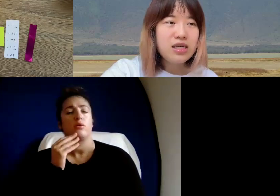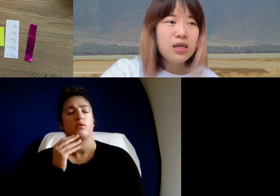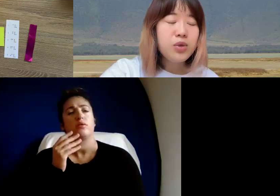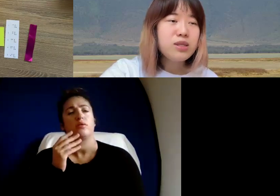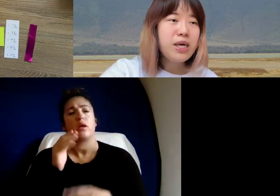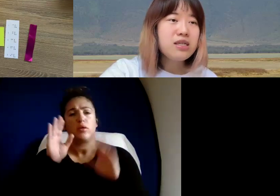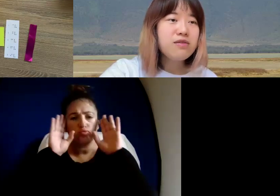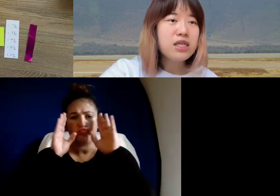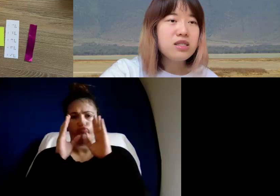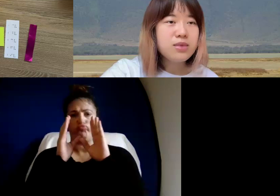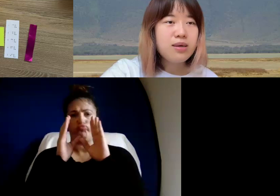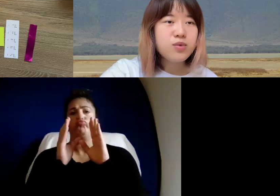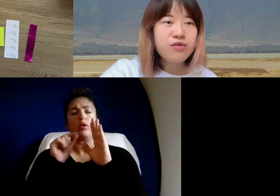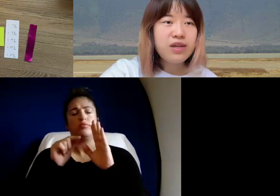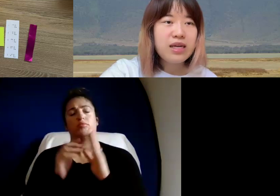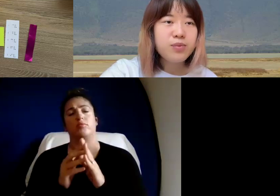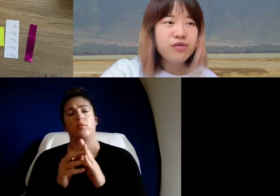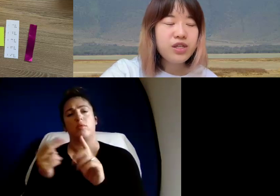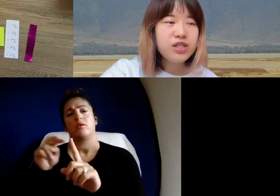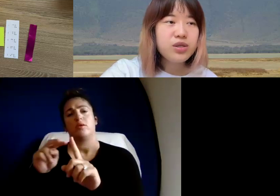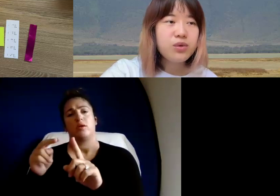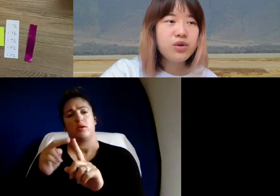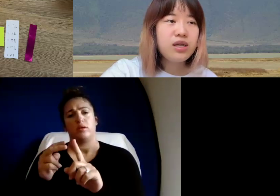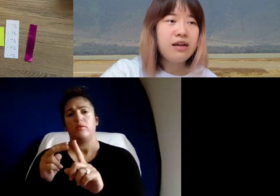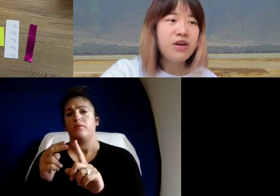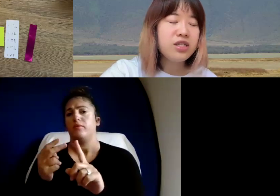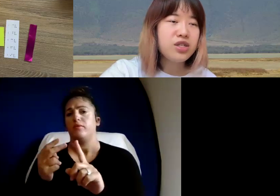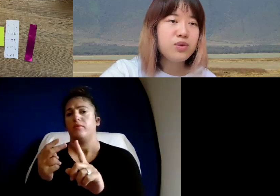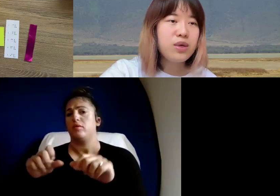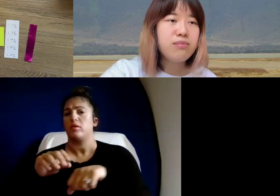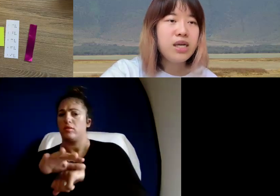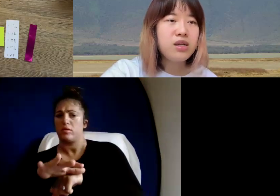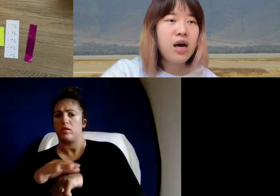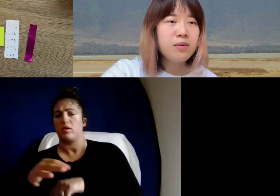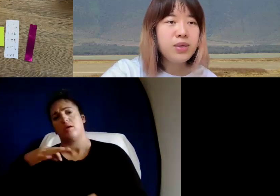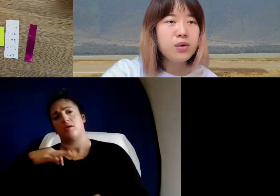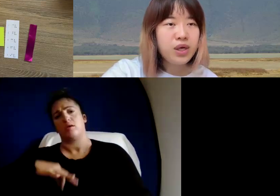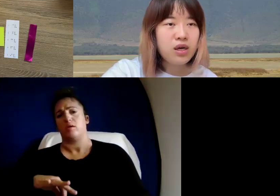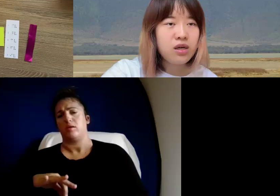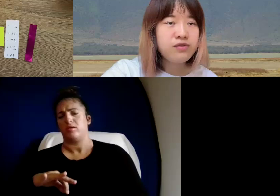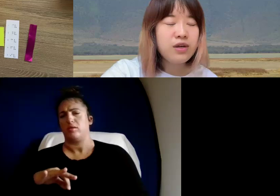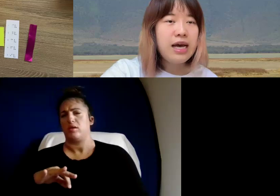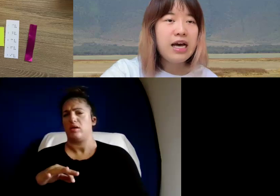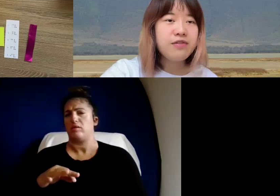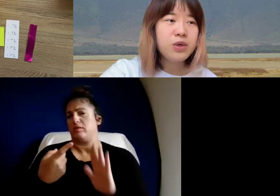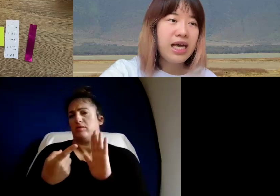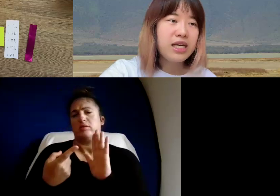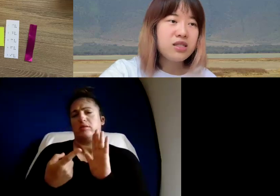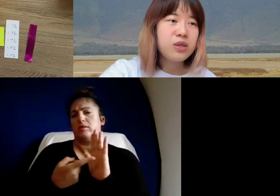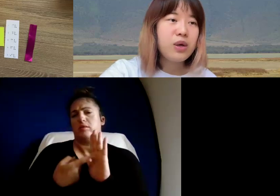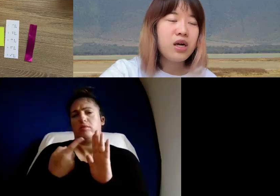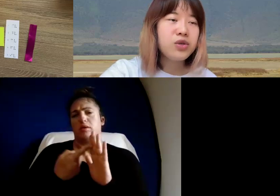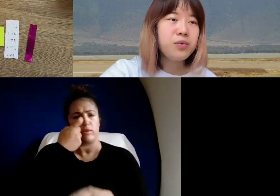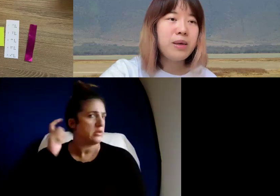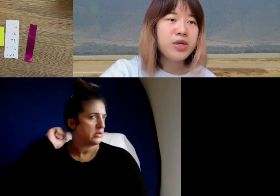is. Perspective can sometimes reflect privilege or advantages we may not be aware of having